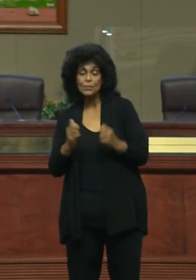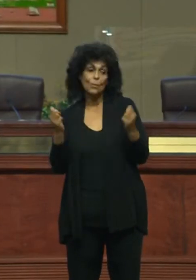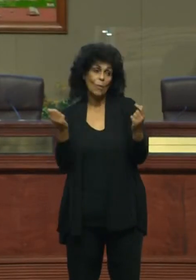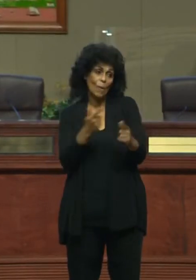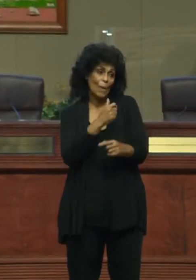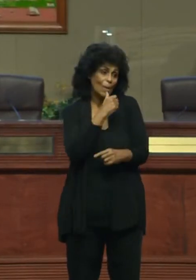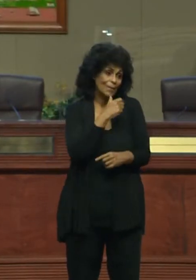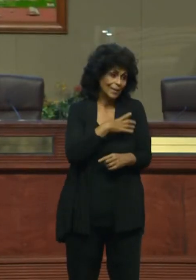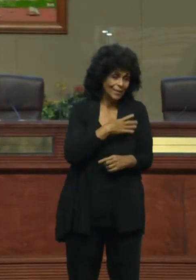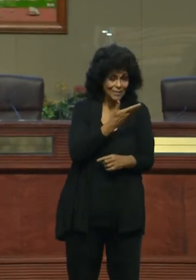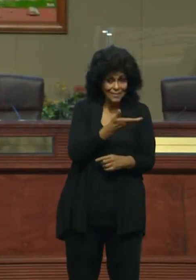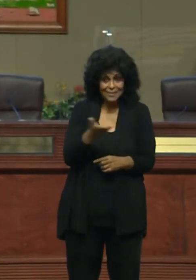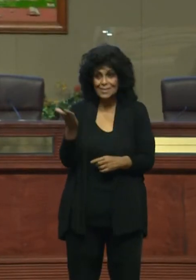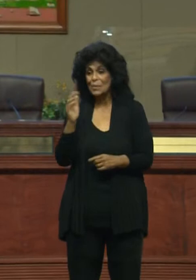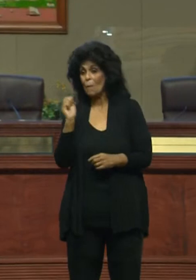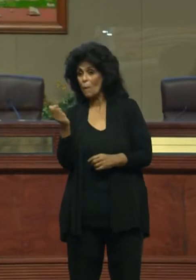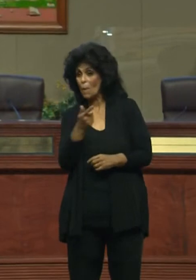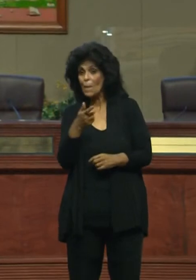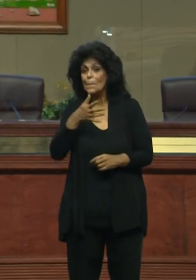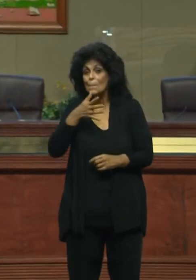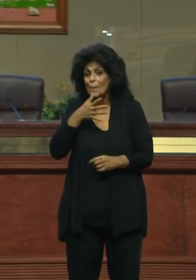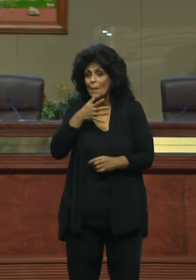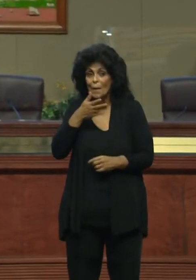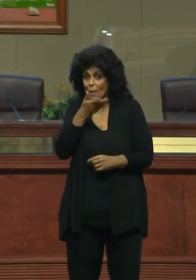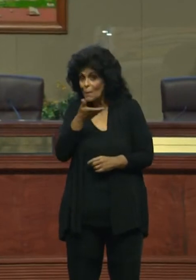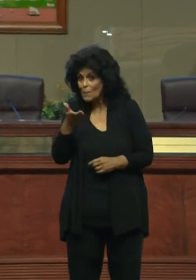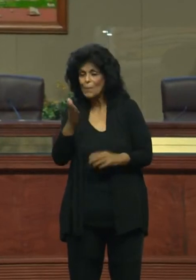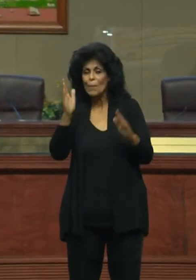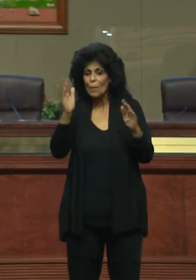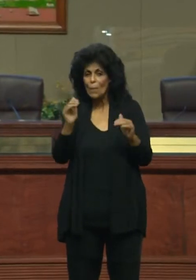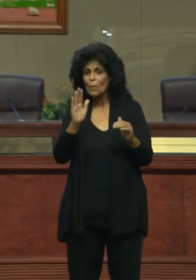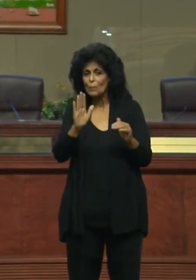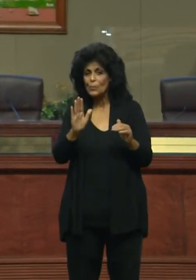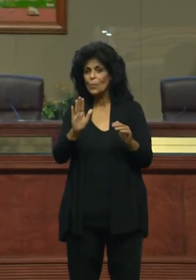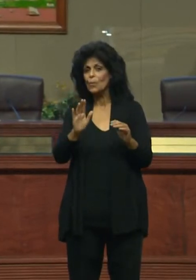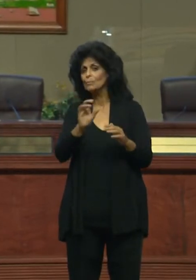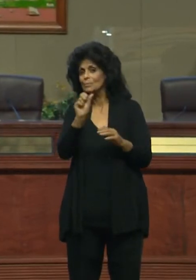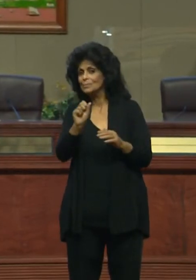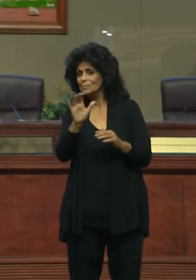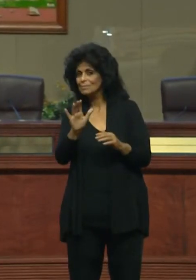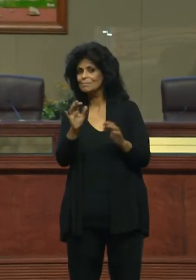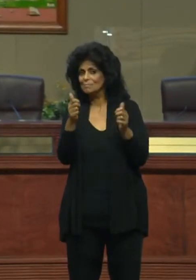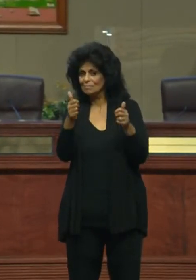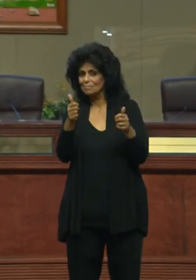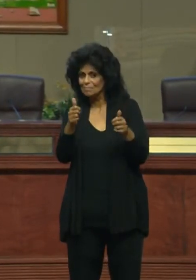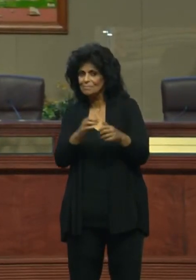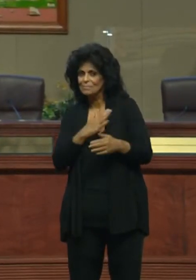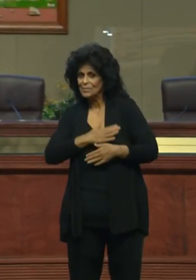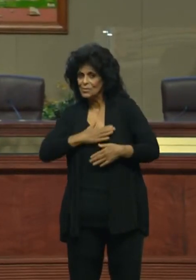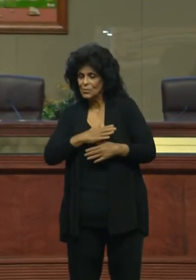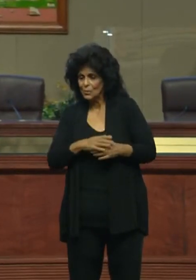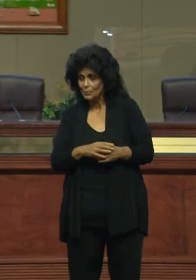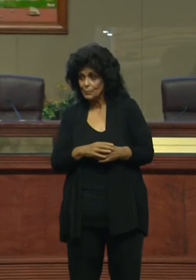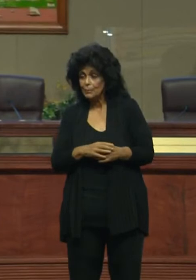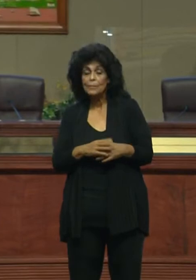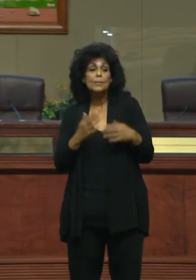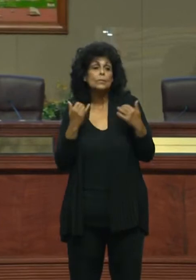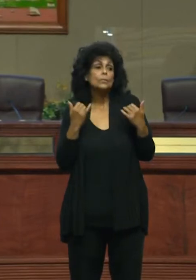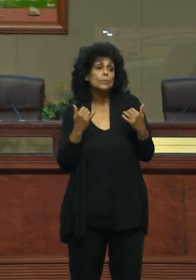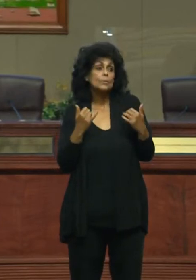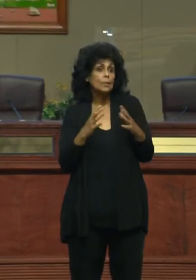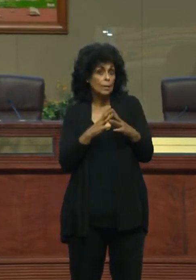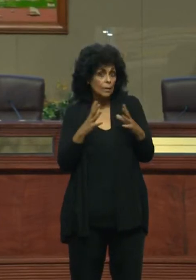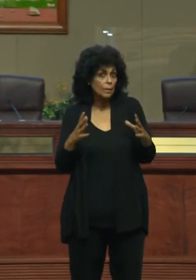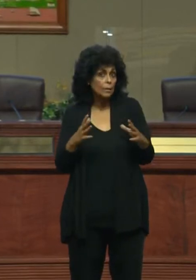and mothers, I hope you enjoyed your weekend. So with that, we got a lot to cover today.